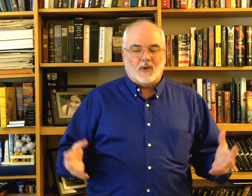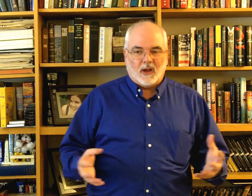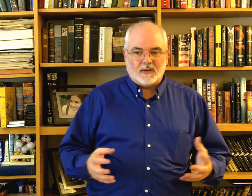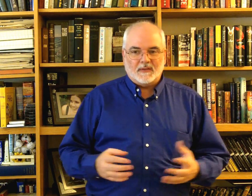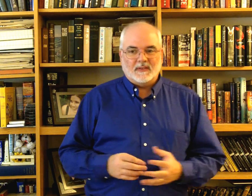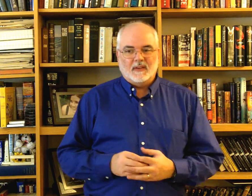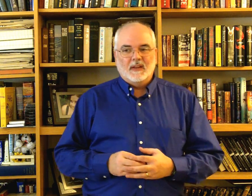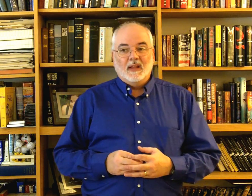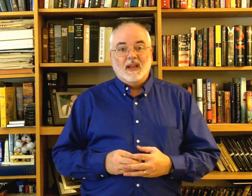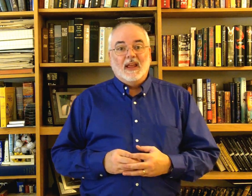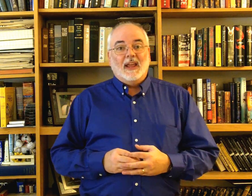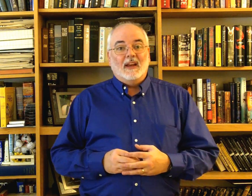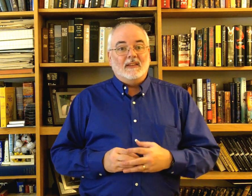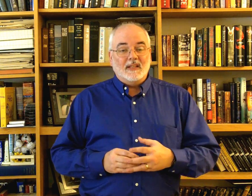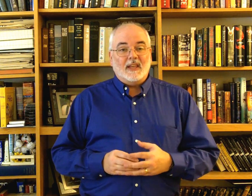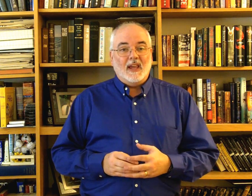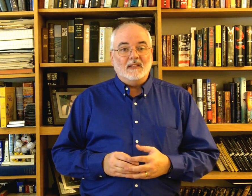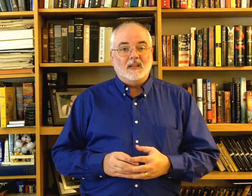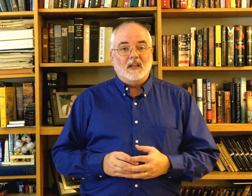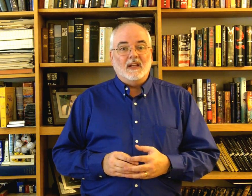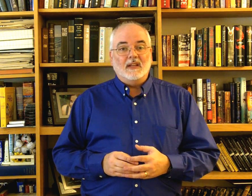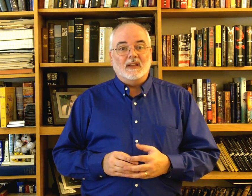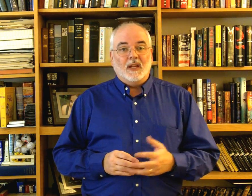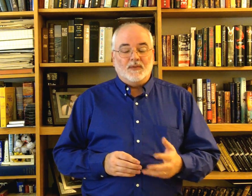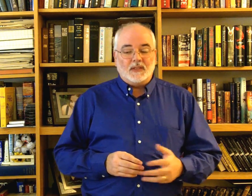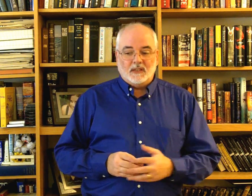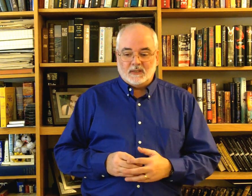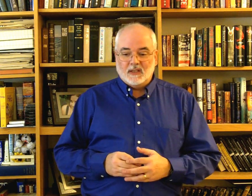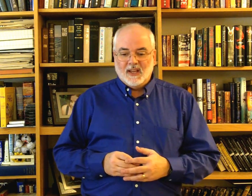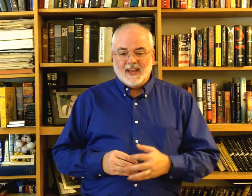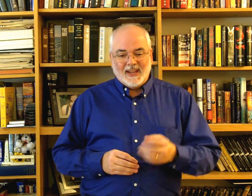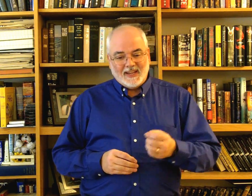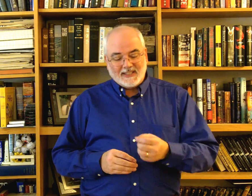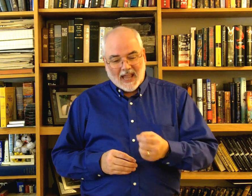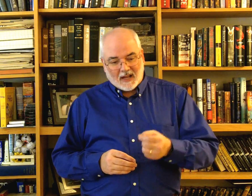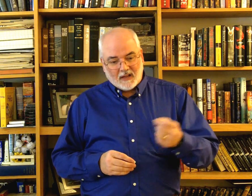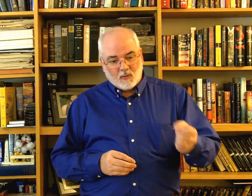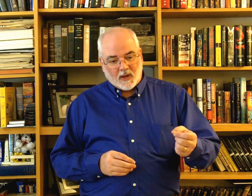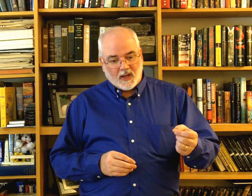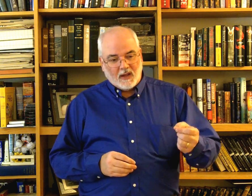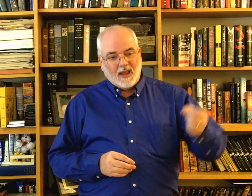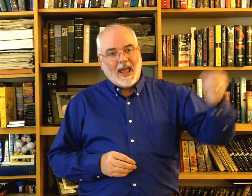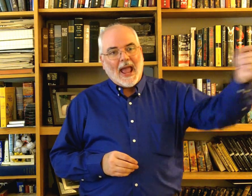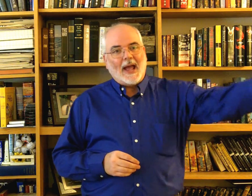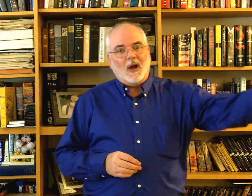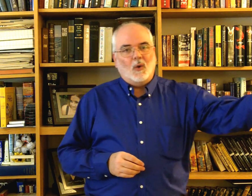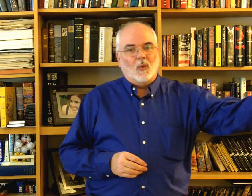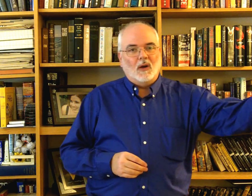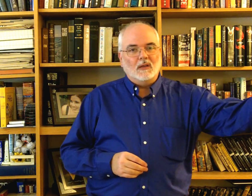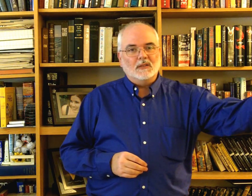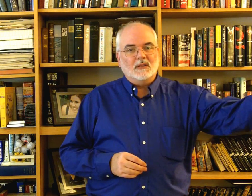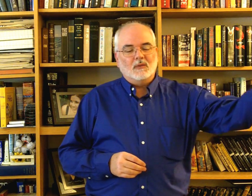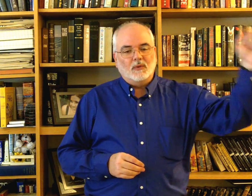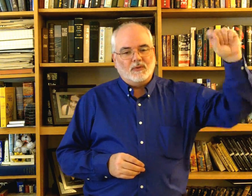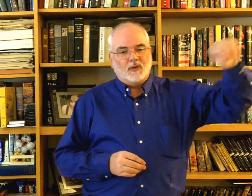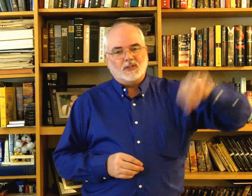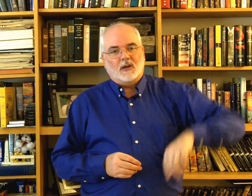thought. And in this case, it is an emphasis, exactly the way how was when we first started